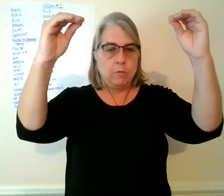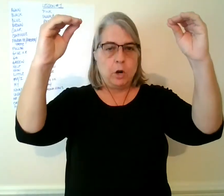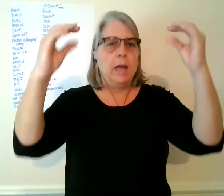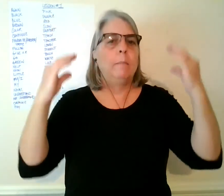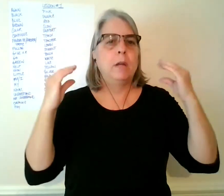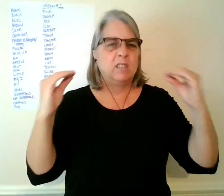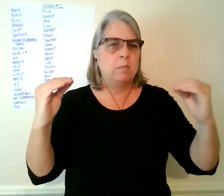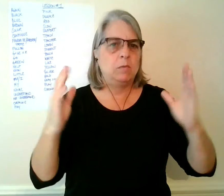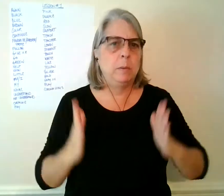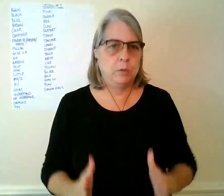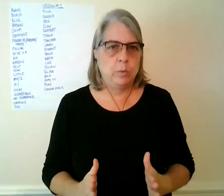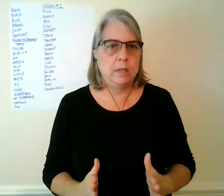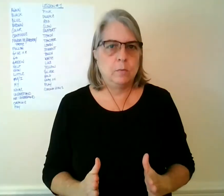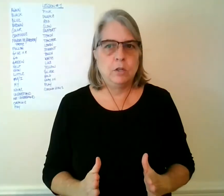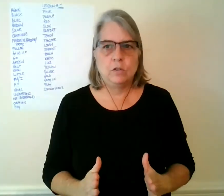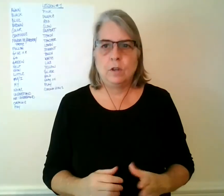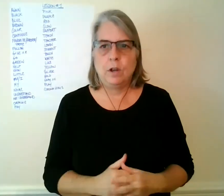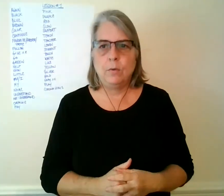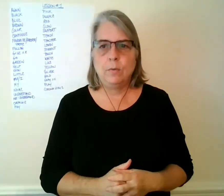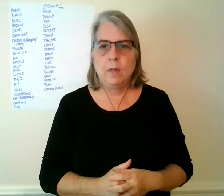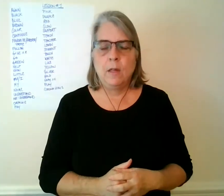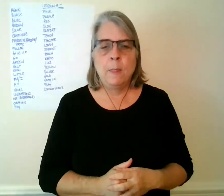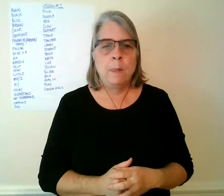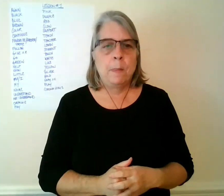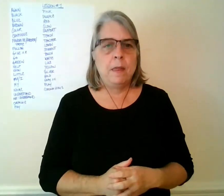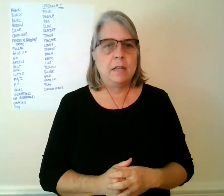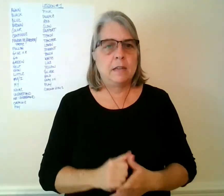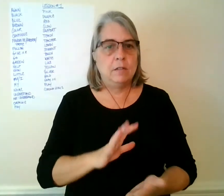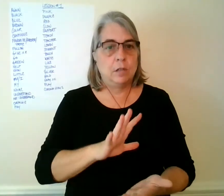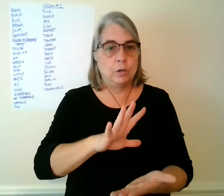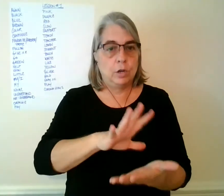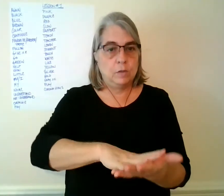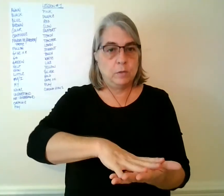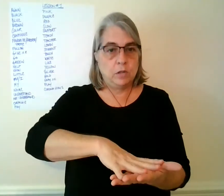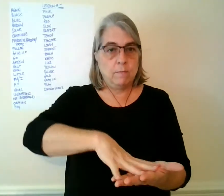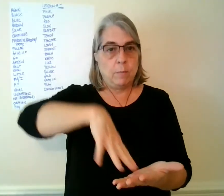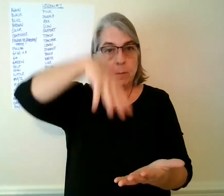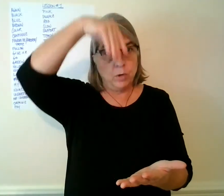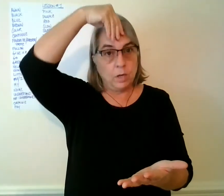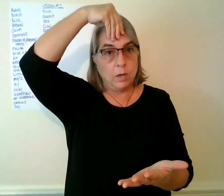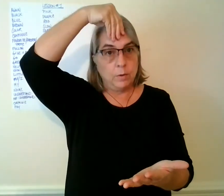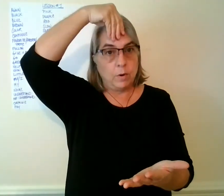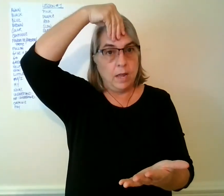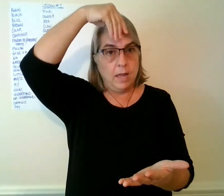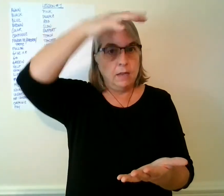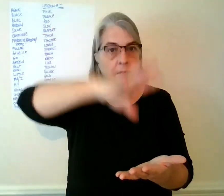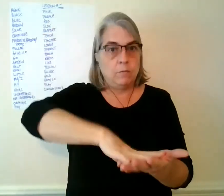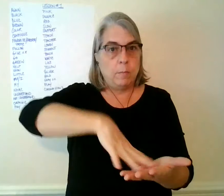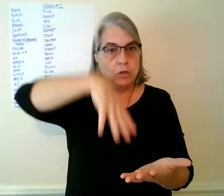our head, but sometimes people do it this way, just so you know. The next sign is learn. It's supposed to come from the book and go into our head. It's information